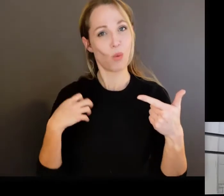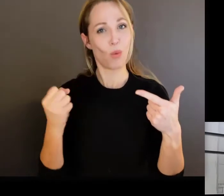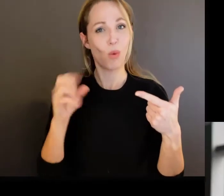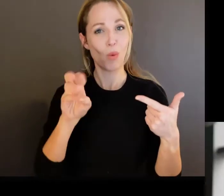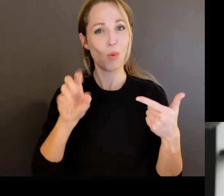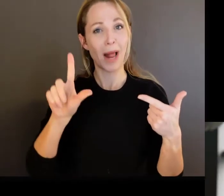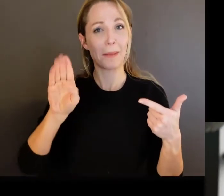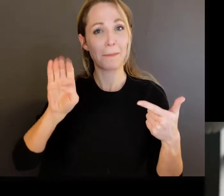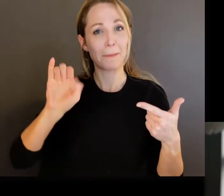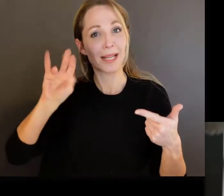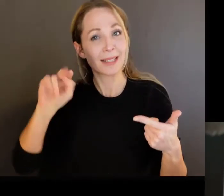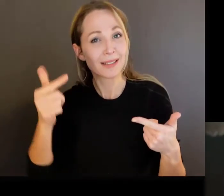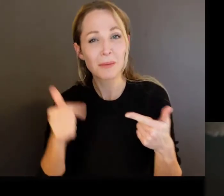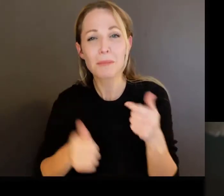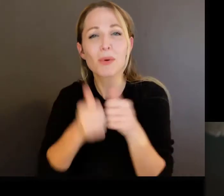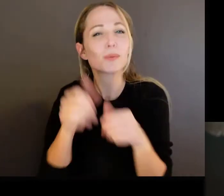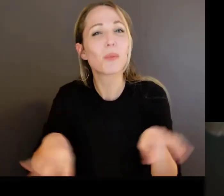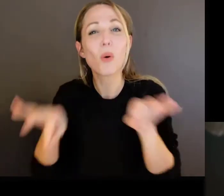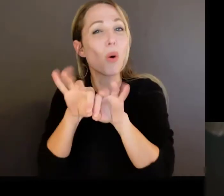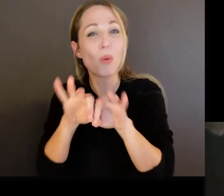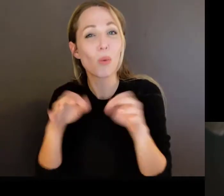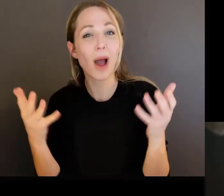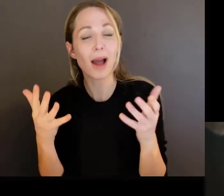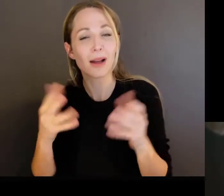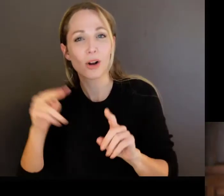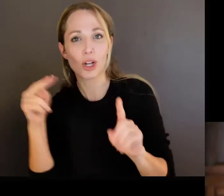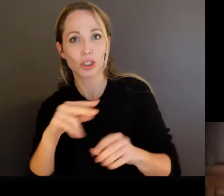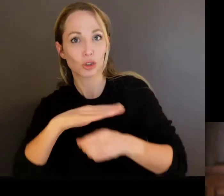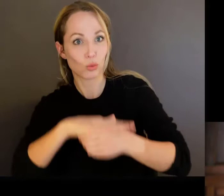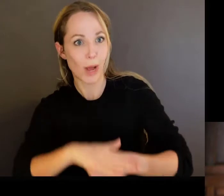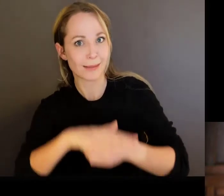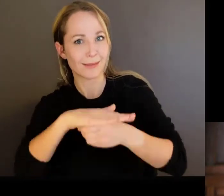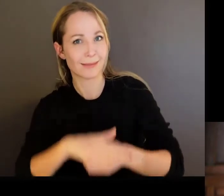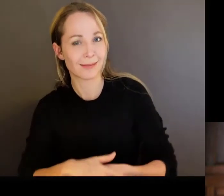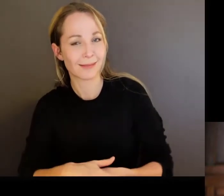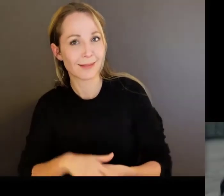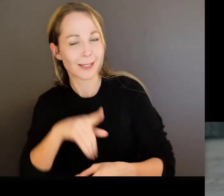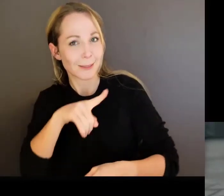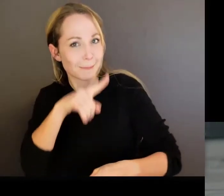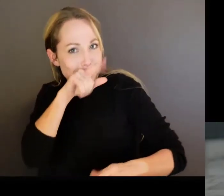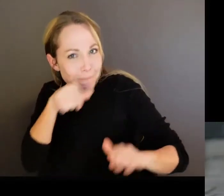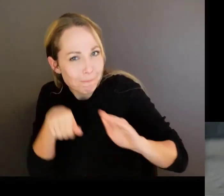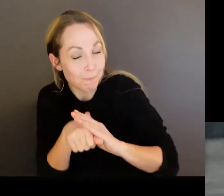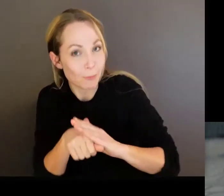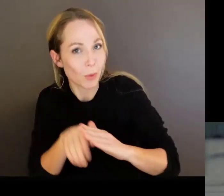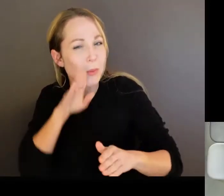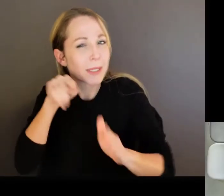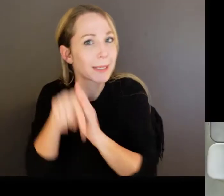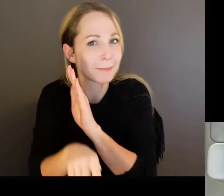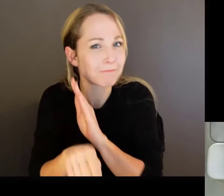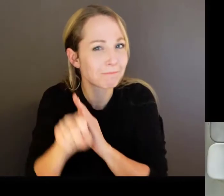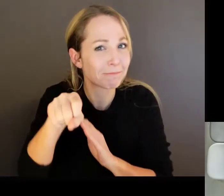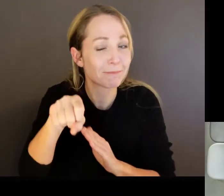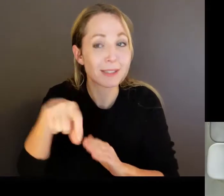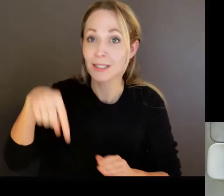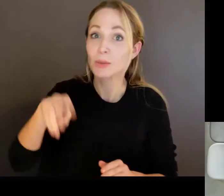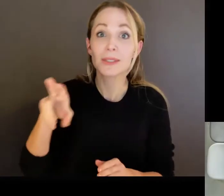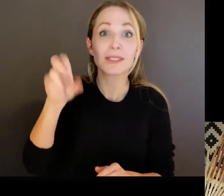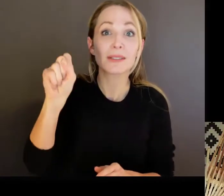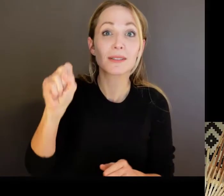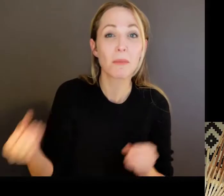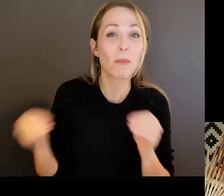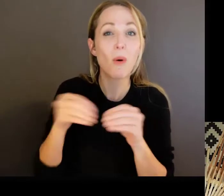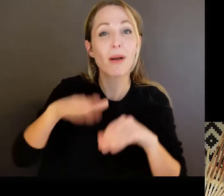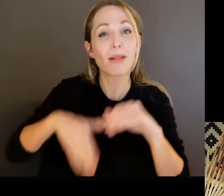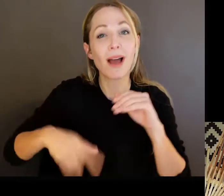most important idea to look at is stress, the silent killer. In the United States, more